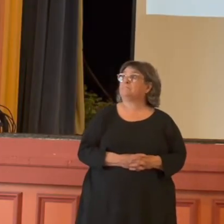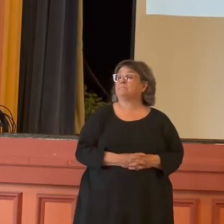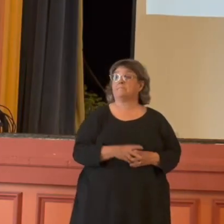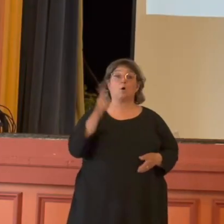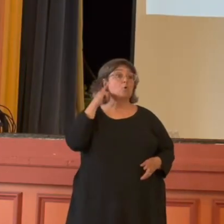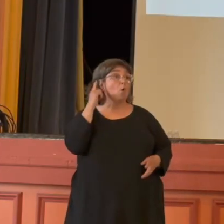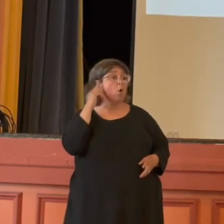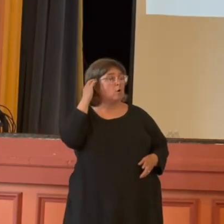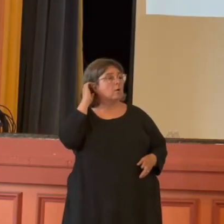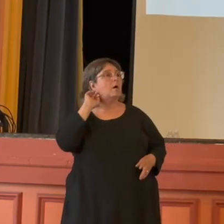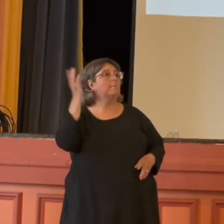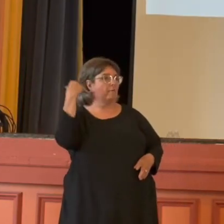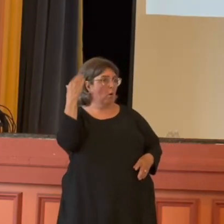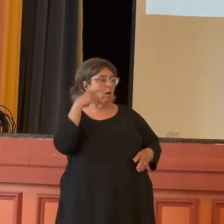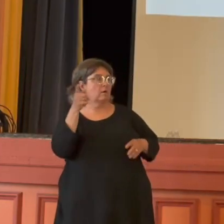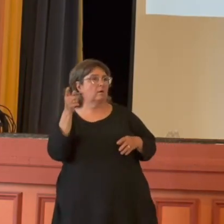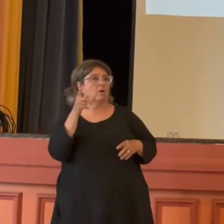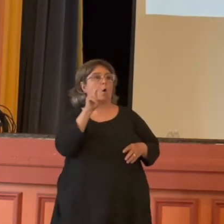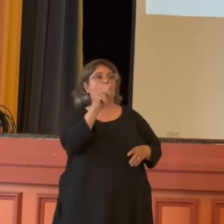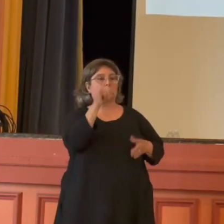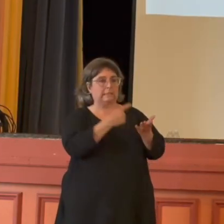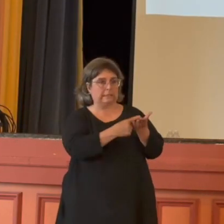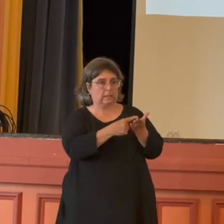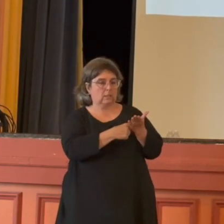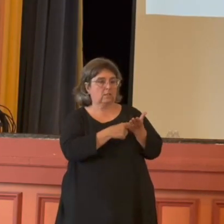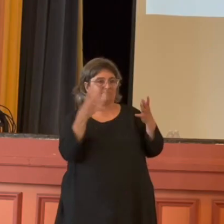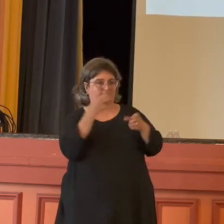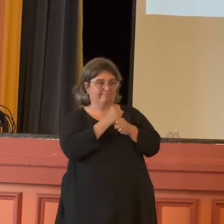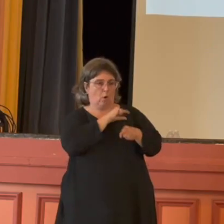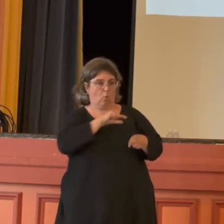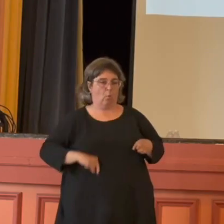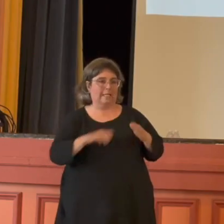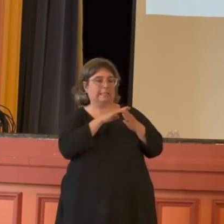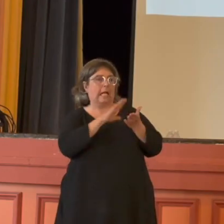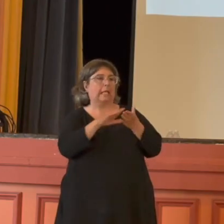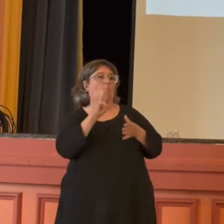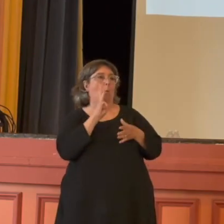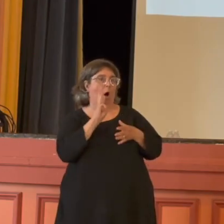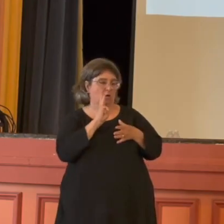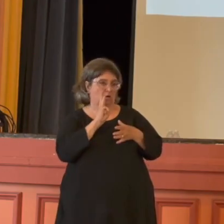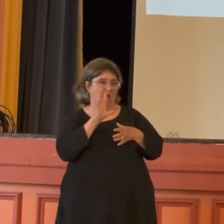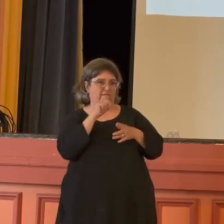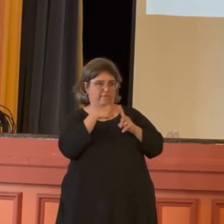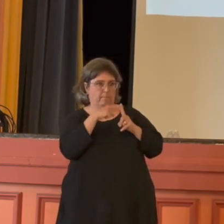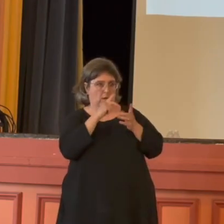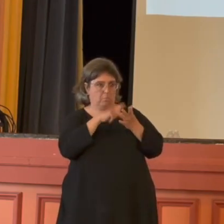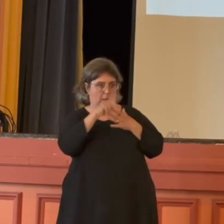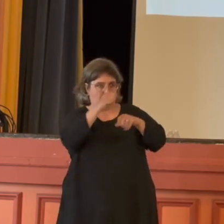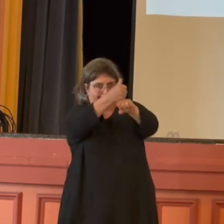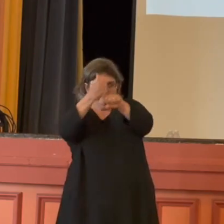So you heard earlier in Rosie's discussion summarizing Queen City Clean Waters and the 50+